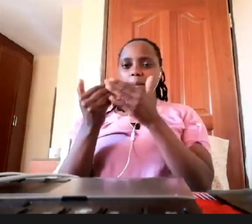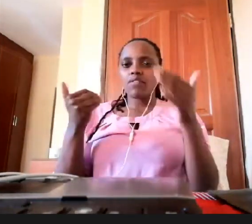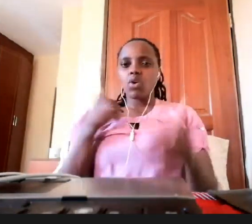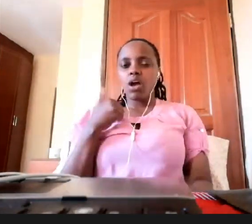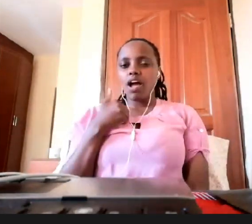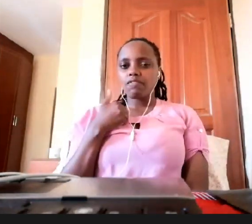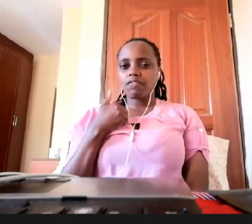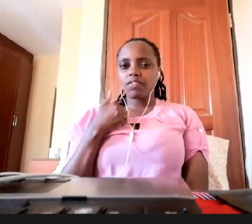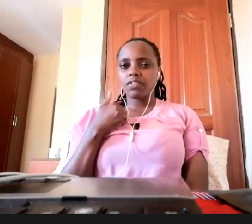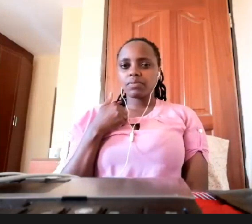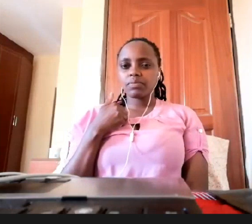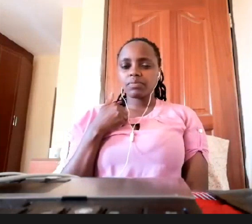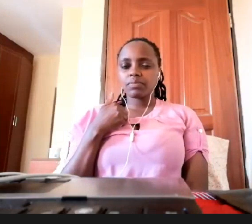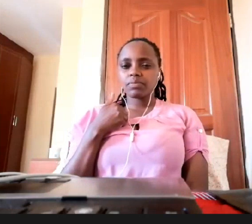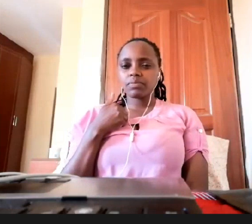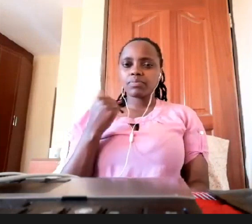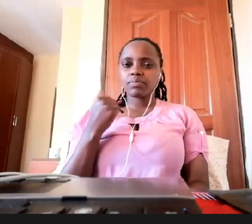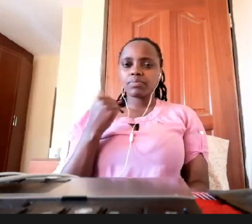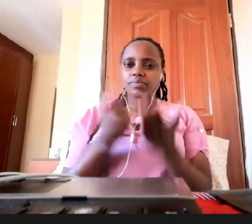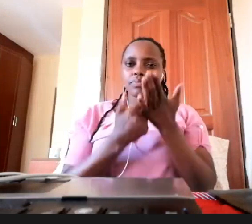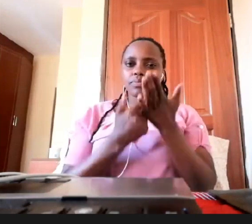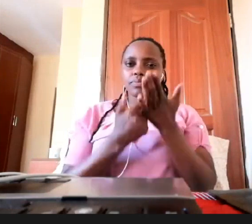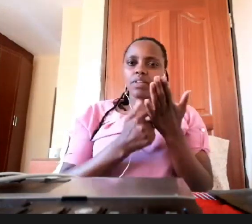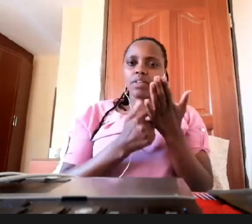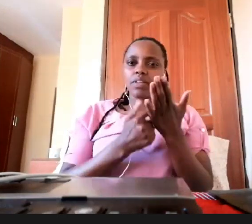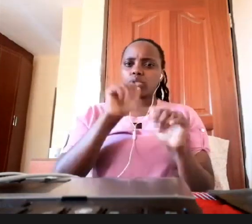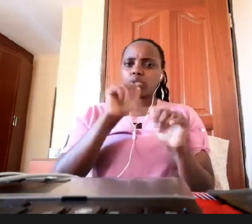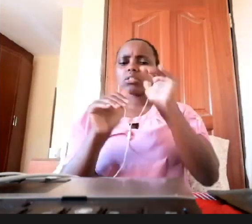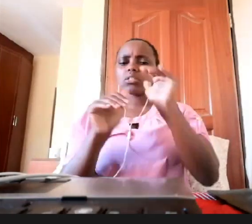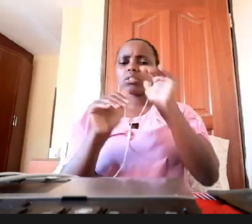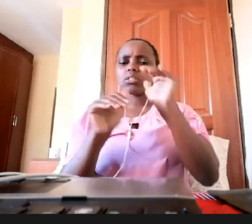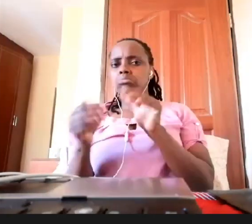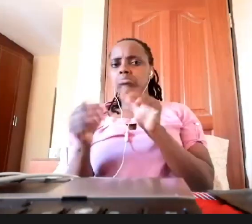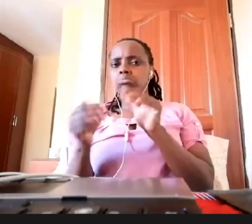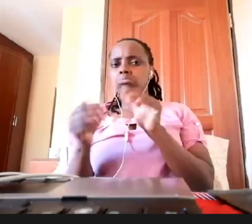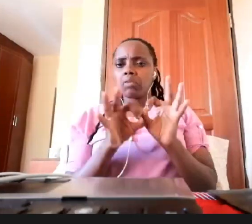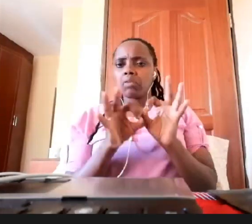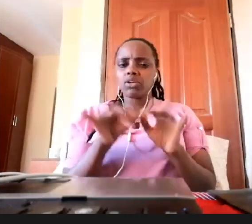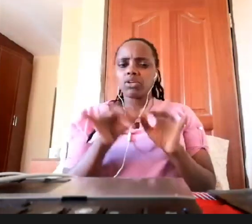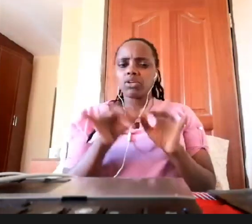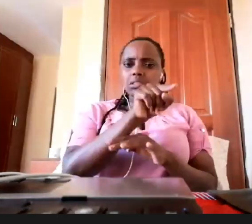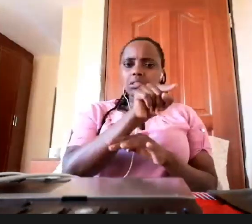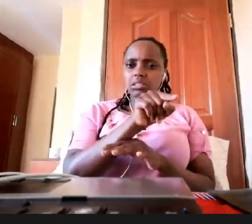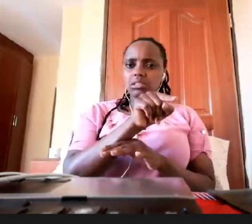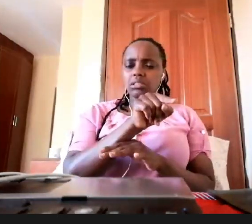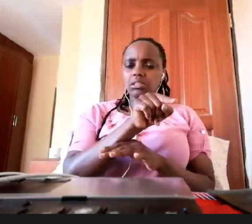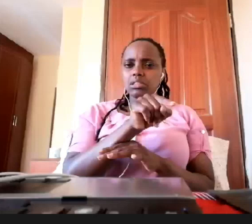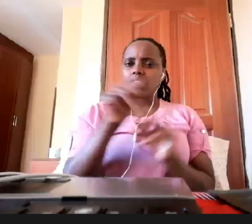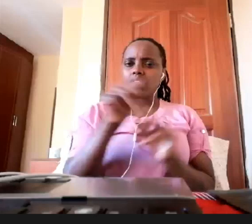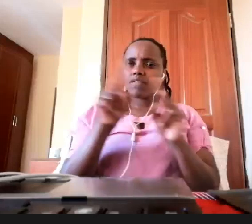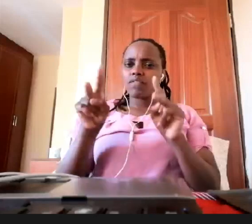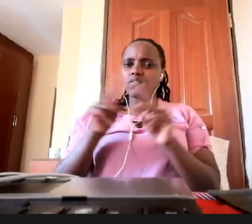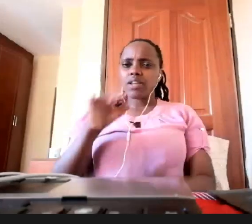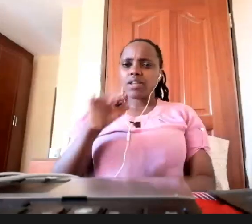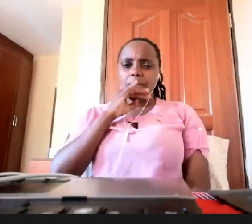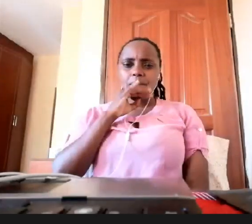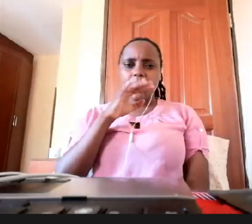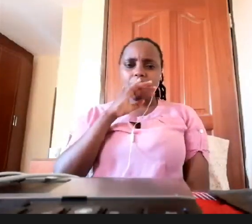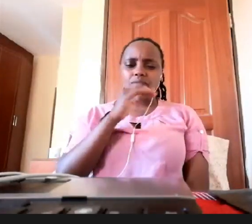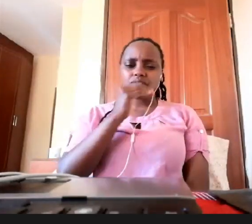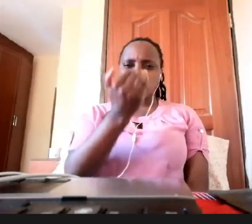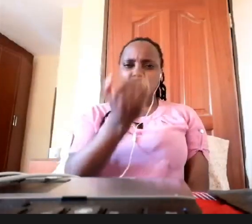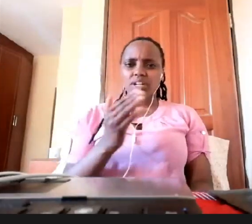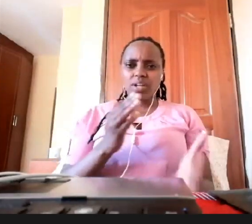this debate where you would ask yourself, if you take this very good and eloquent child